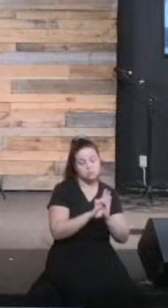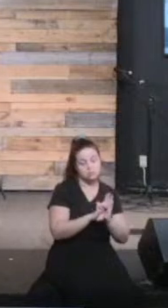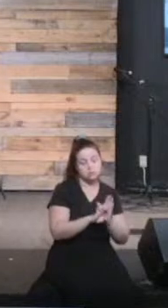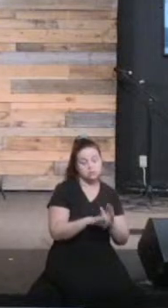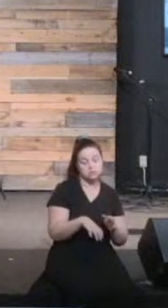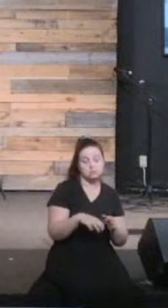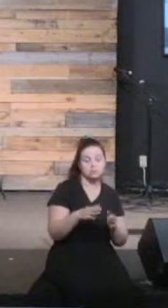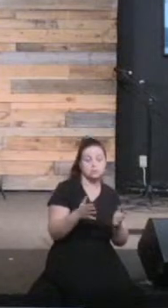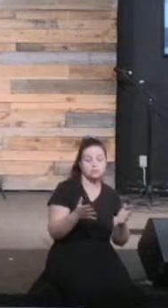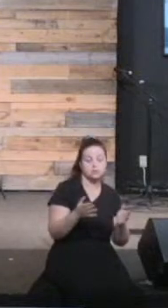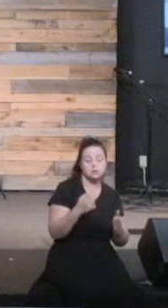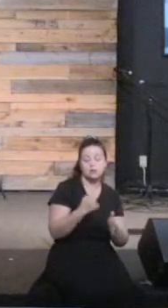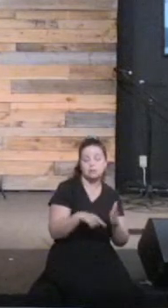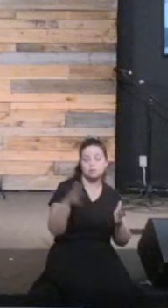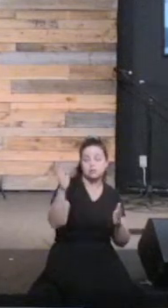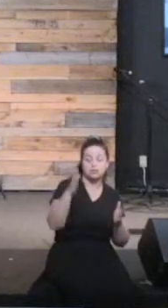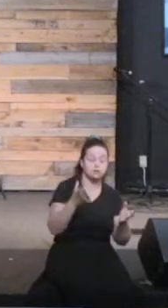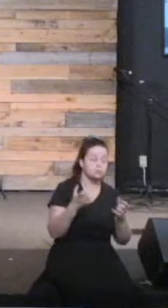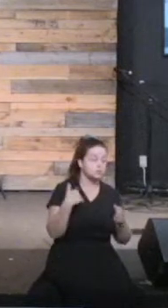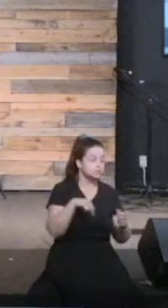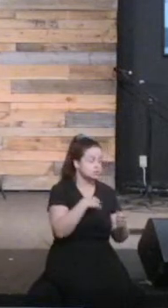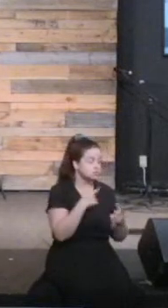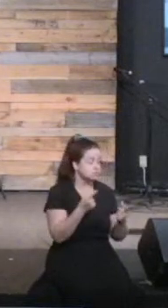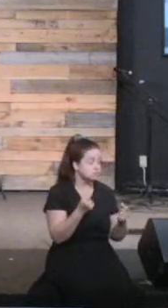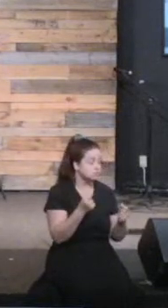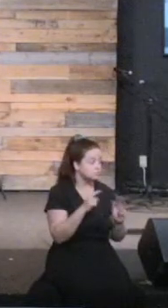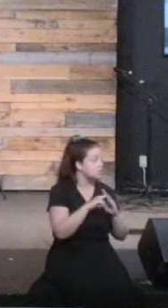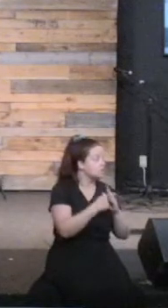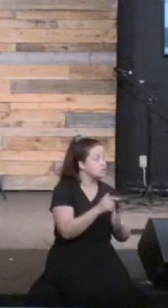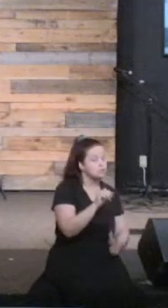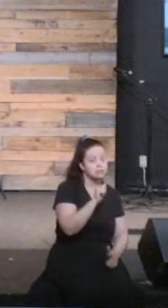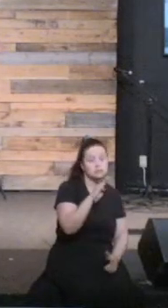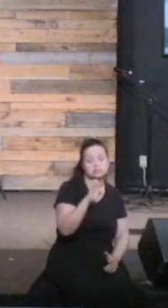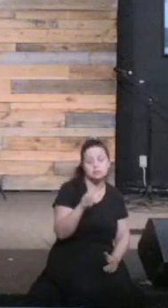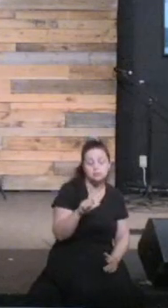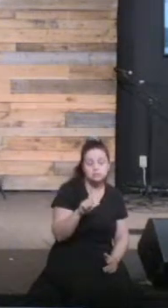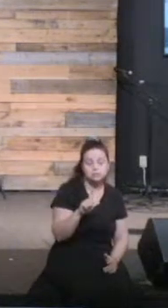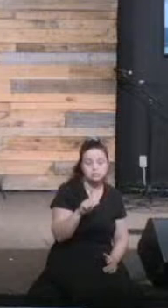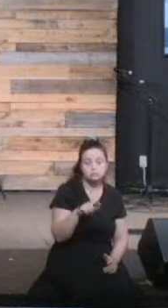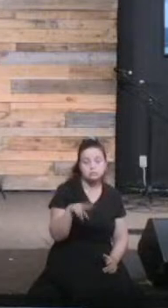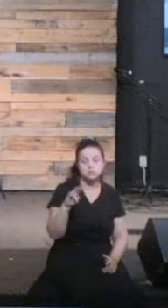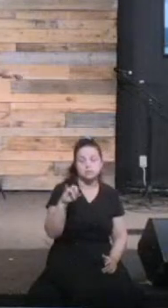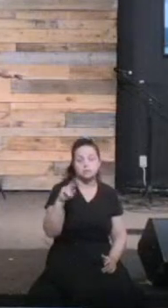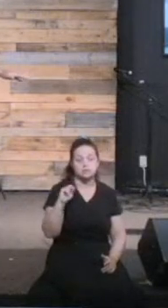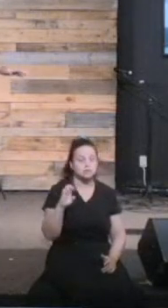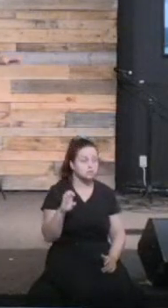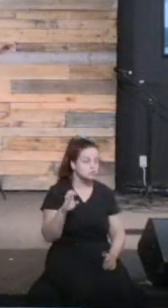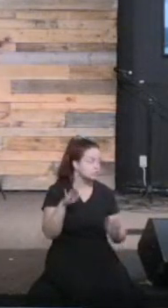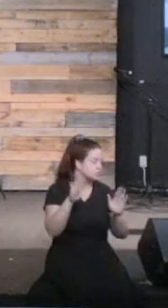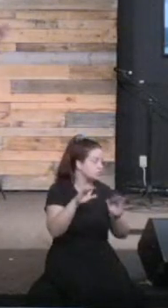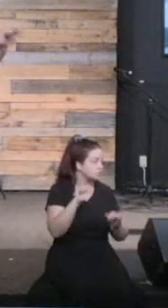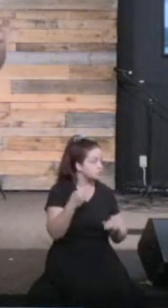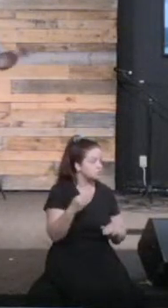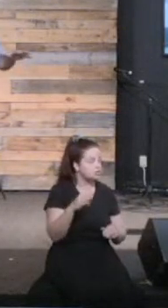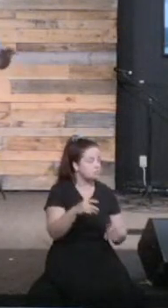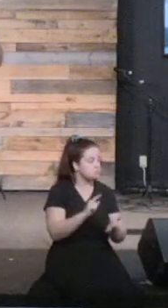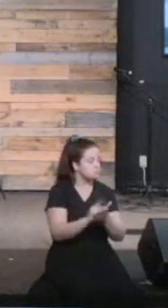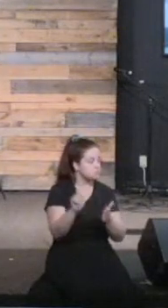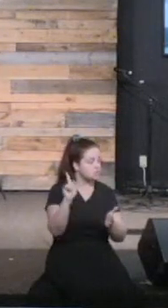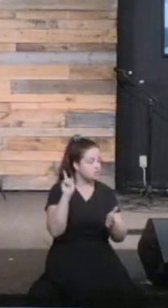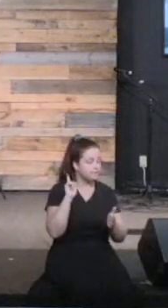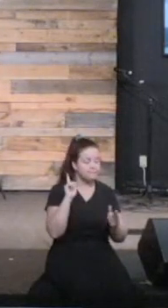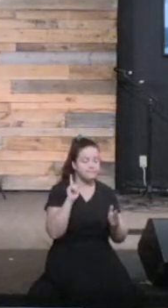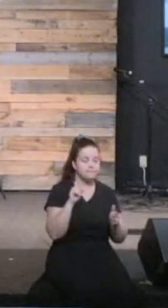it starts with uh Abel you know Vince did a great job last week of kind of laying out of the type of